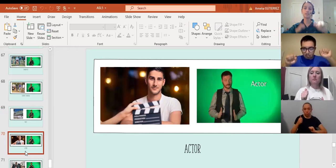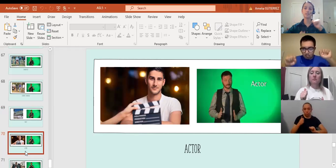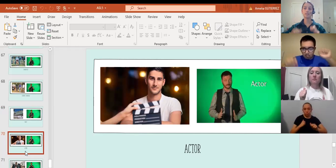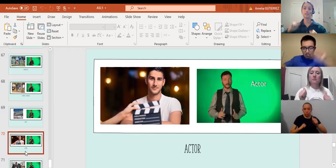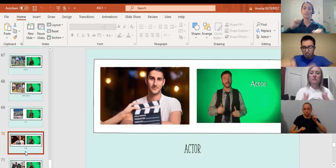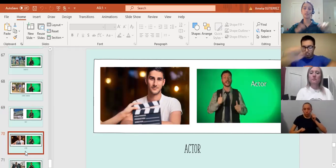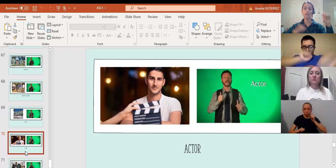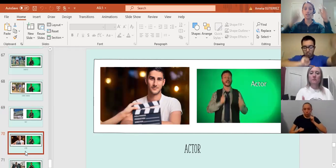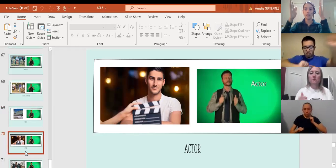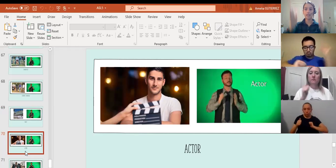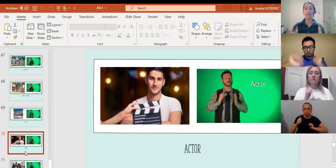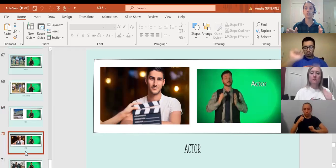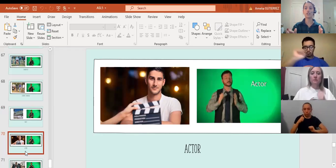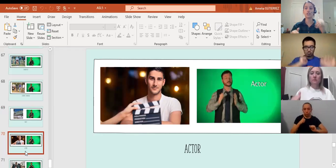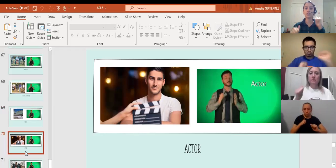down.